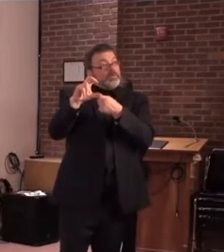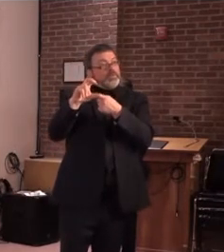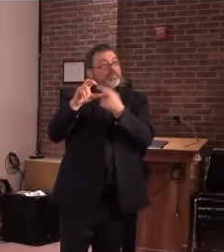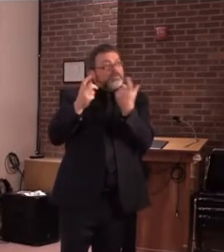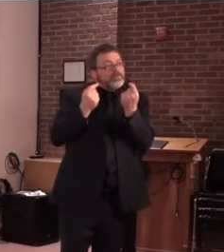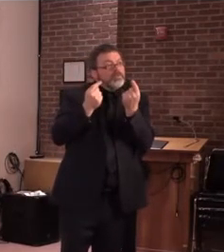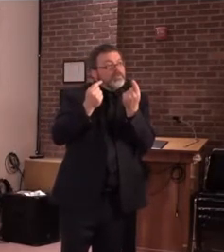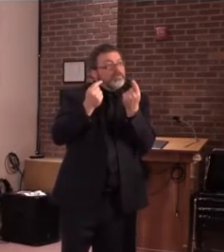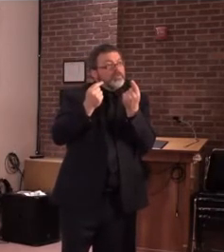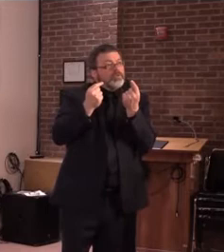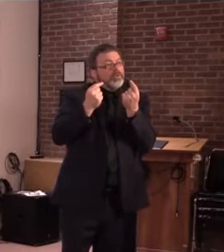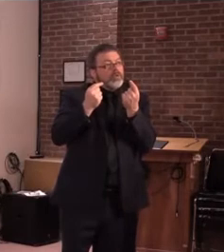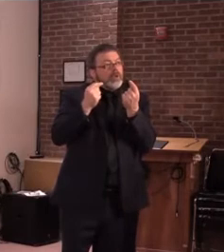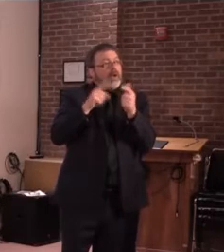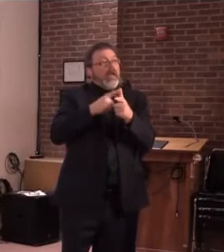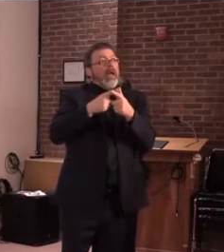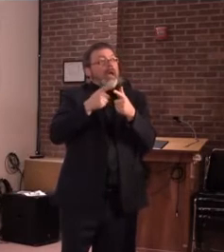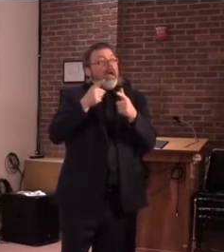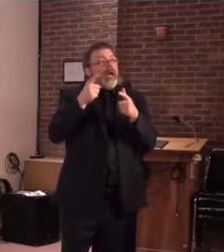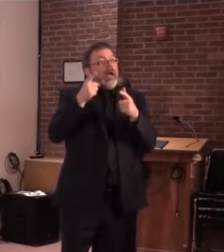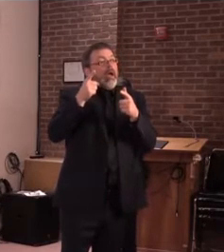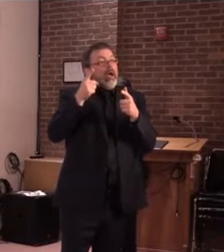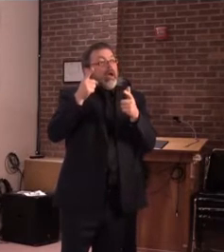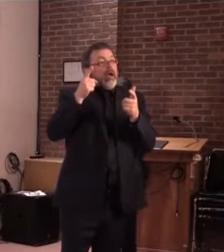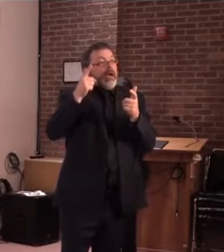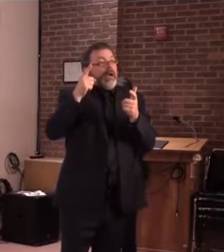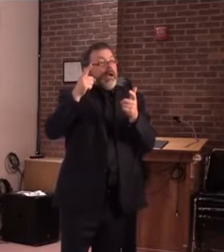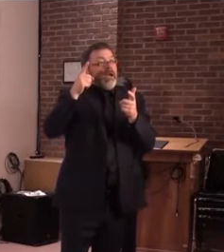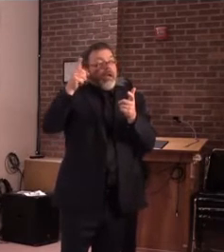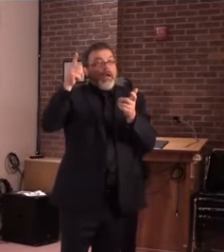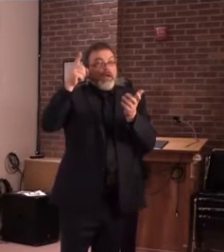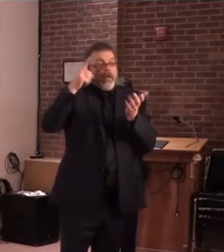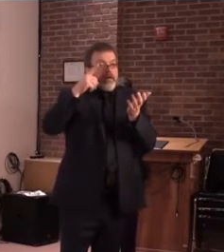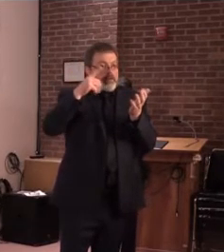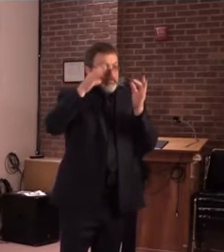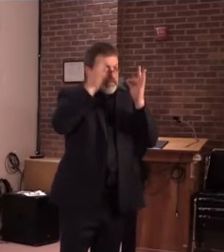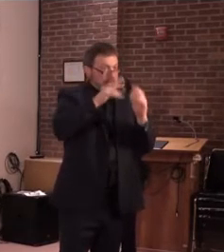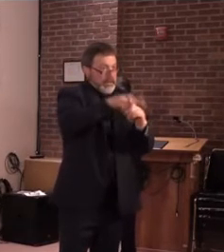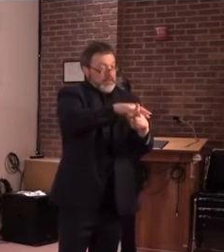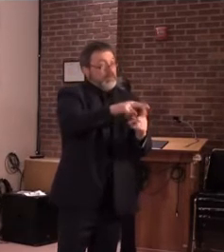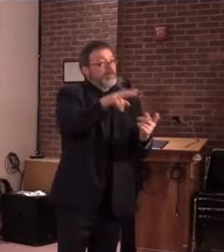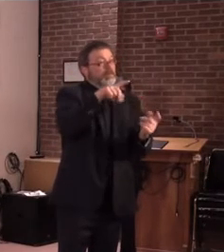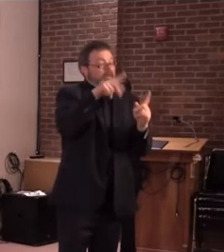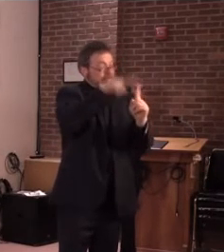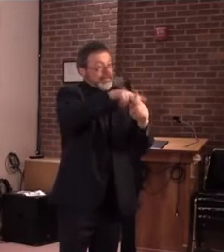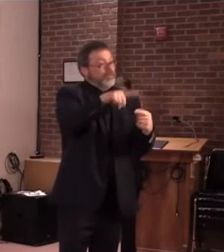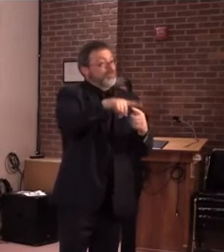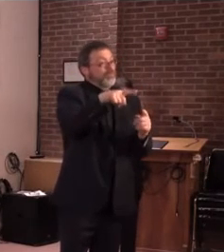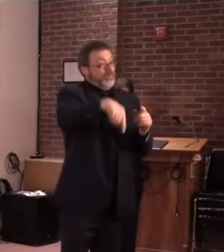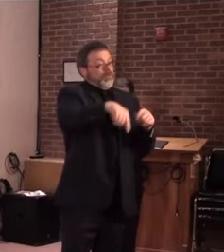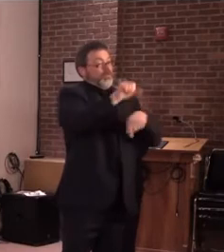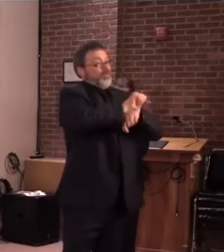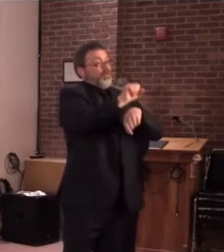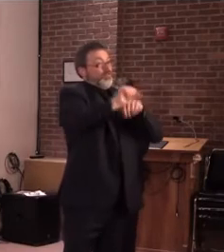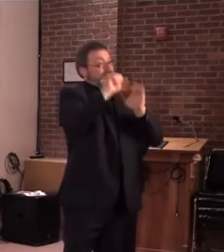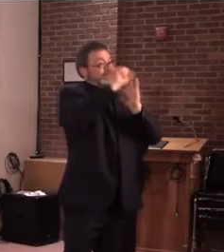be any action like that. We just have to get through this next 3 to 4 month period,